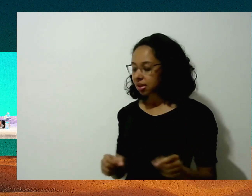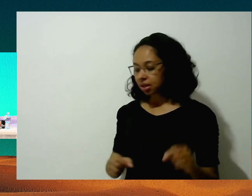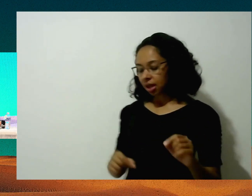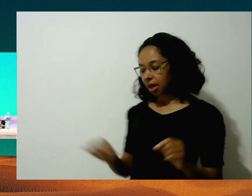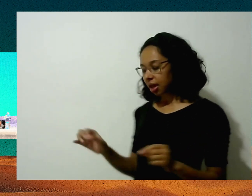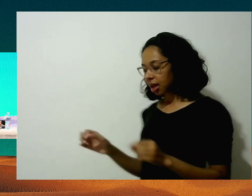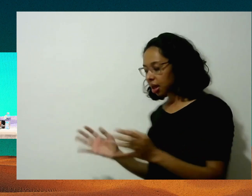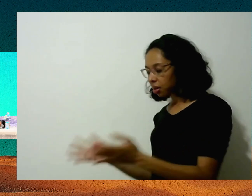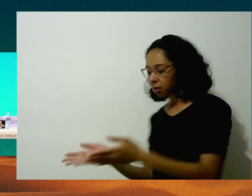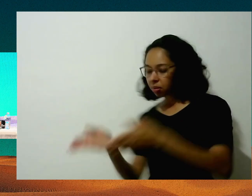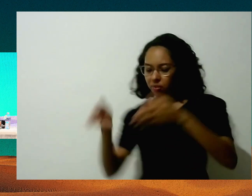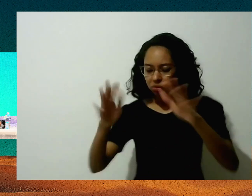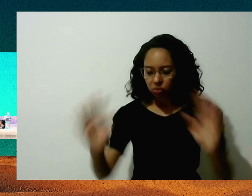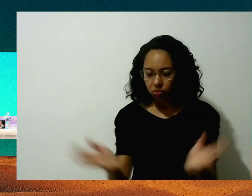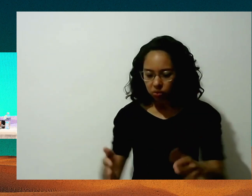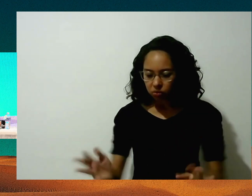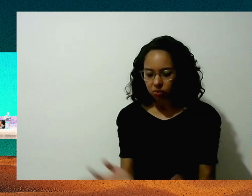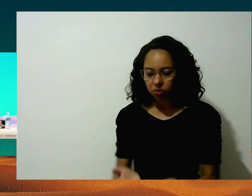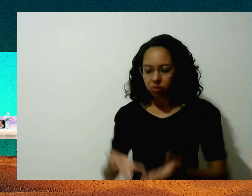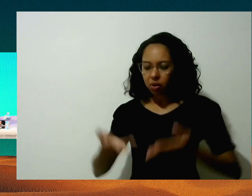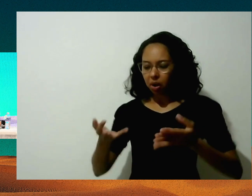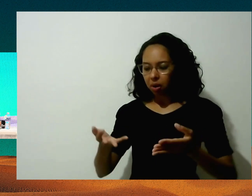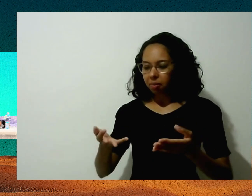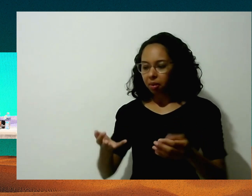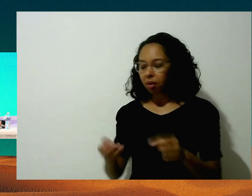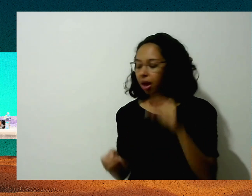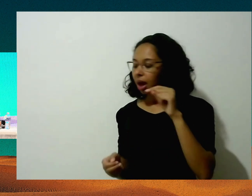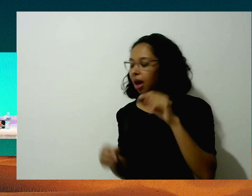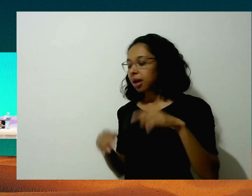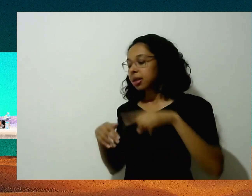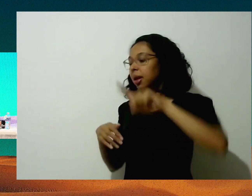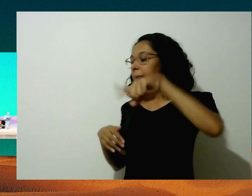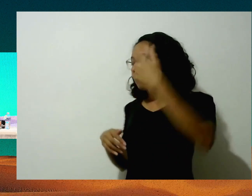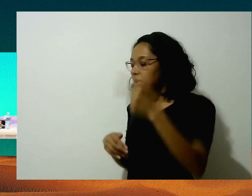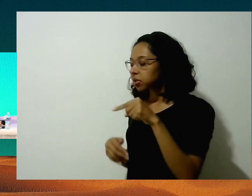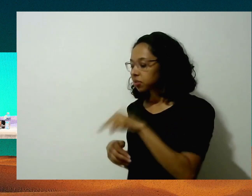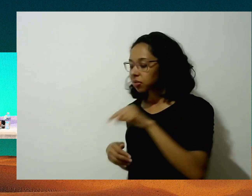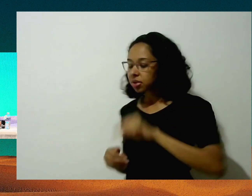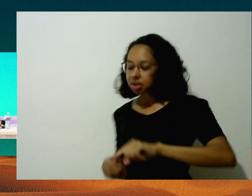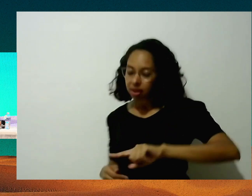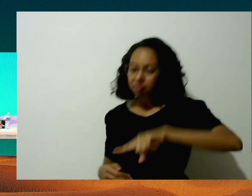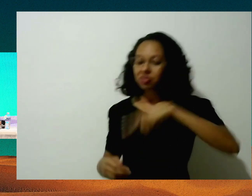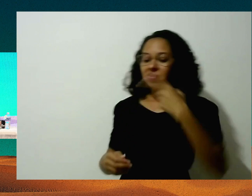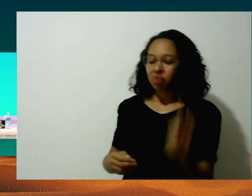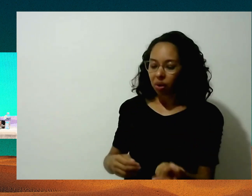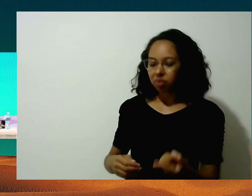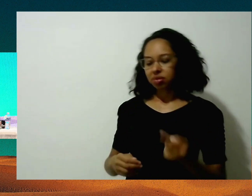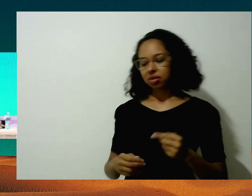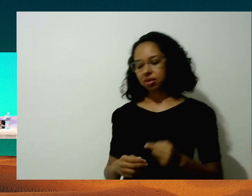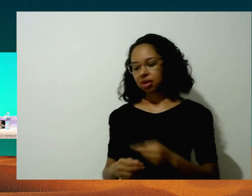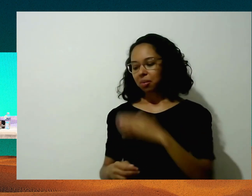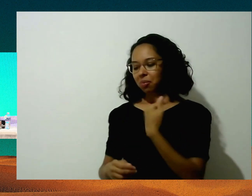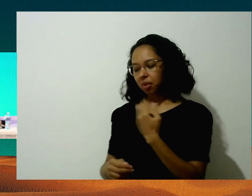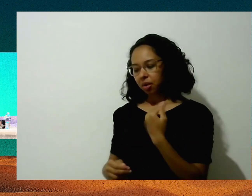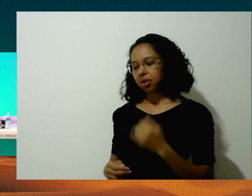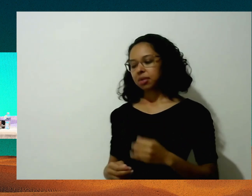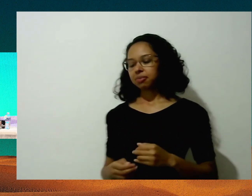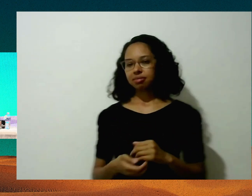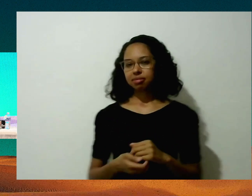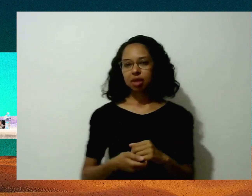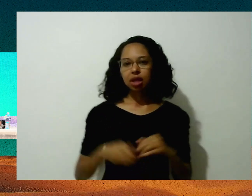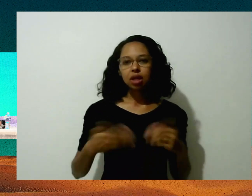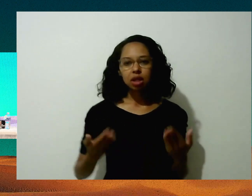it you were taken, for dust you are, and to dust you shall return. Então, por causa da queda do homem, a terra